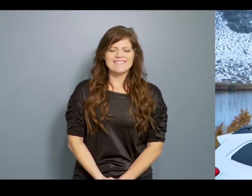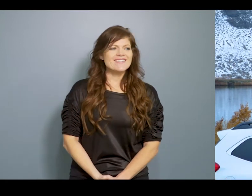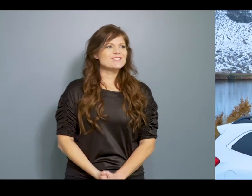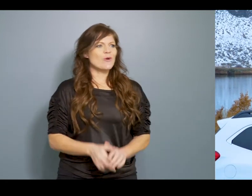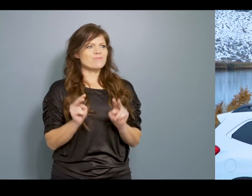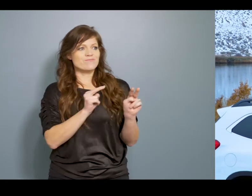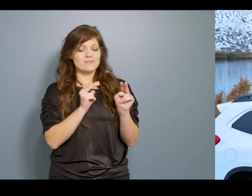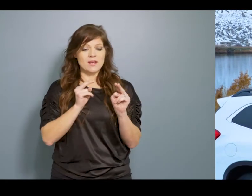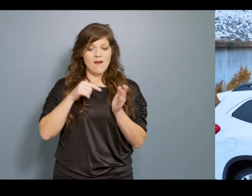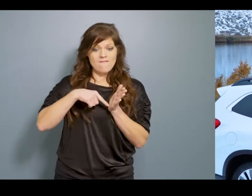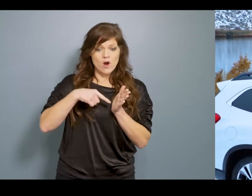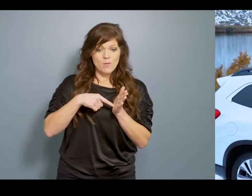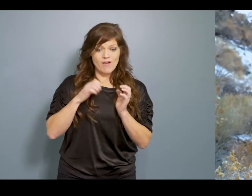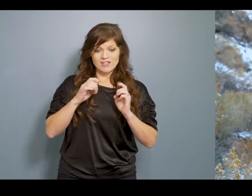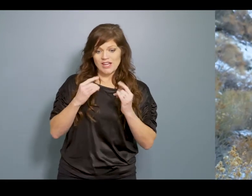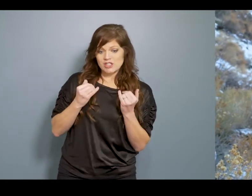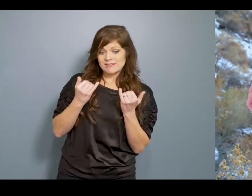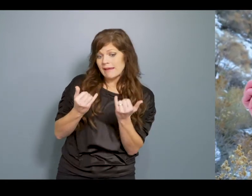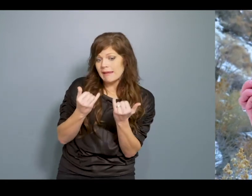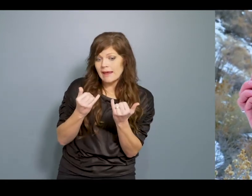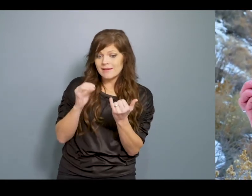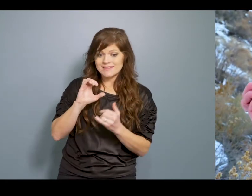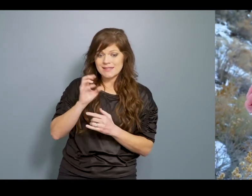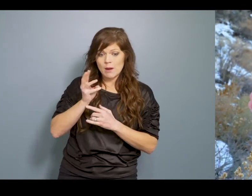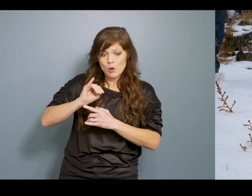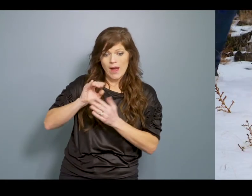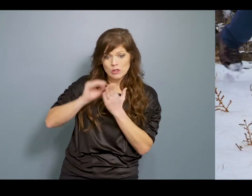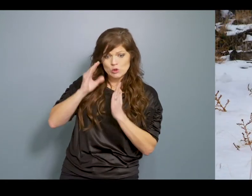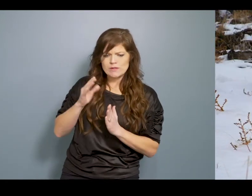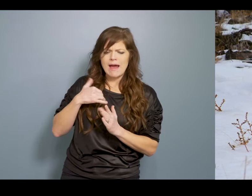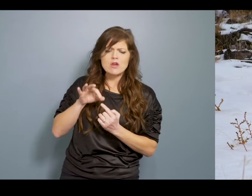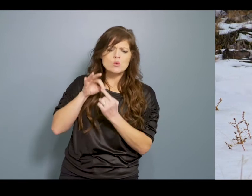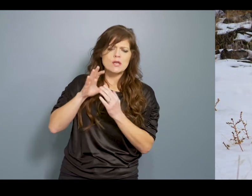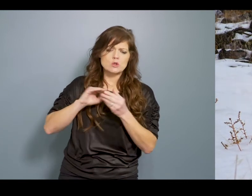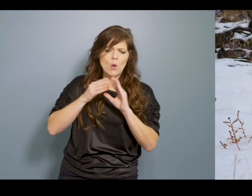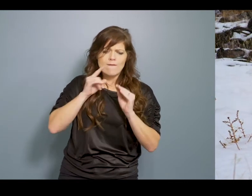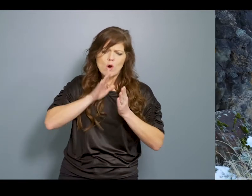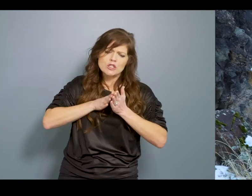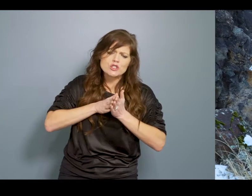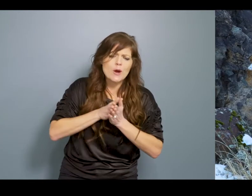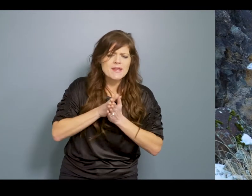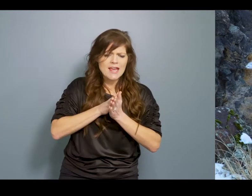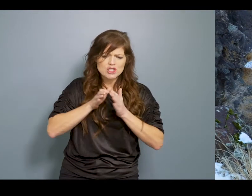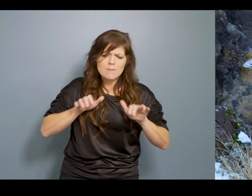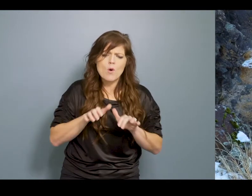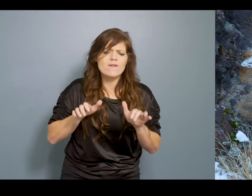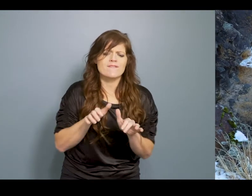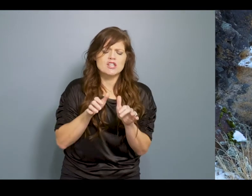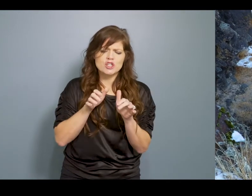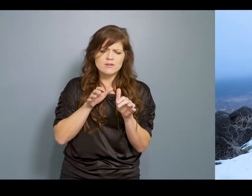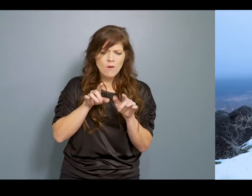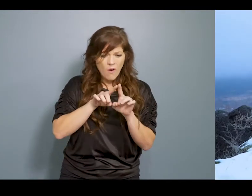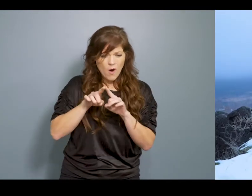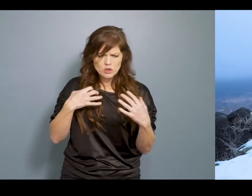determination, motivation, and courage. And they know what it's like to face their fears and move